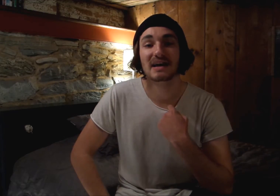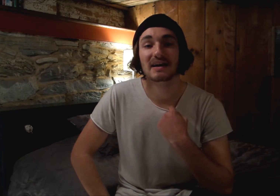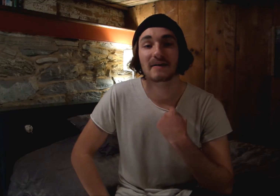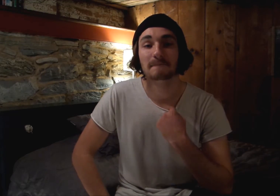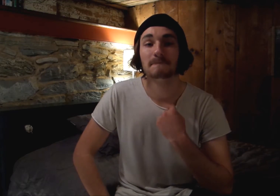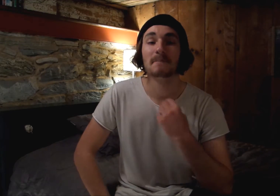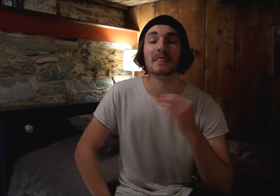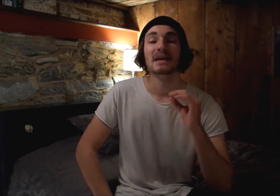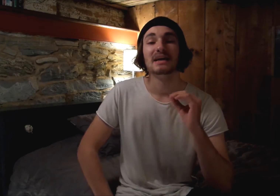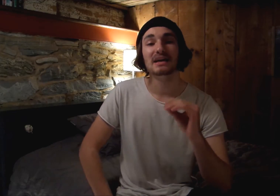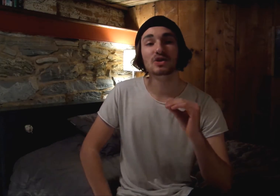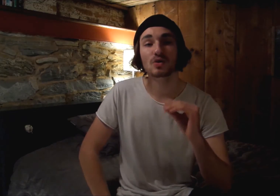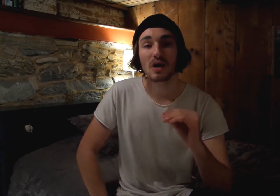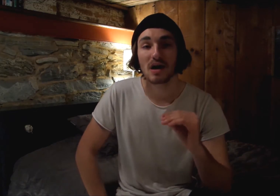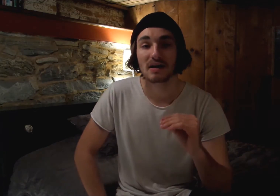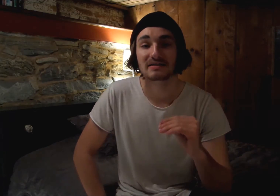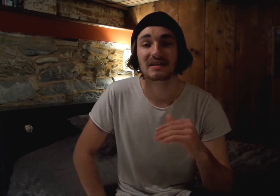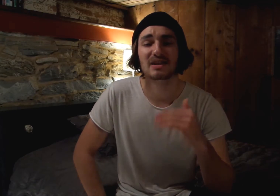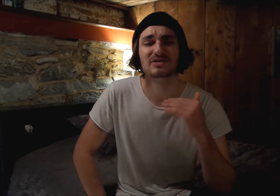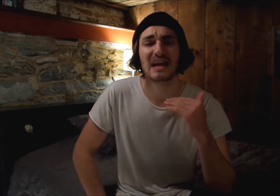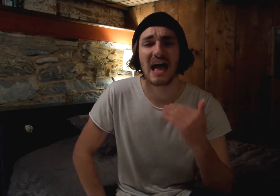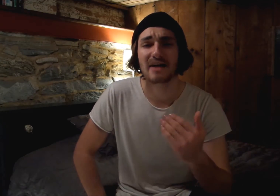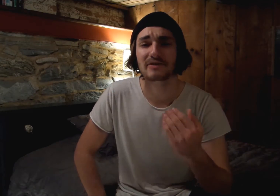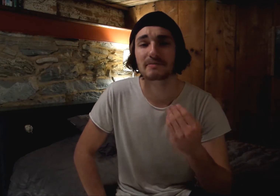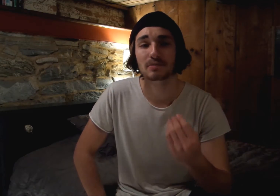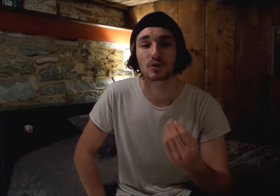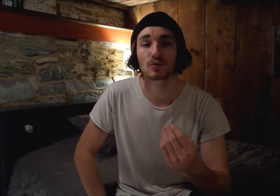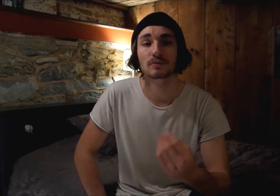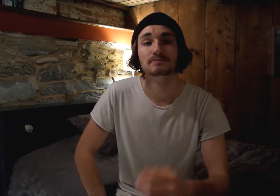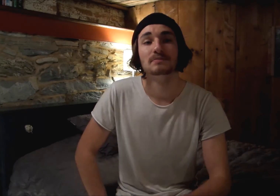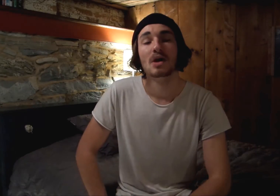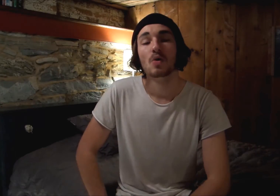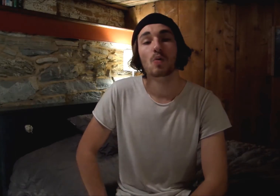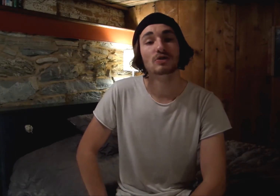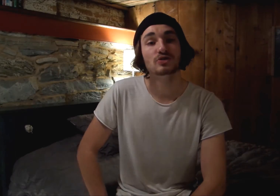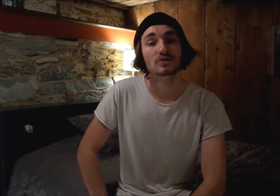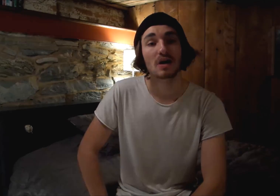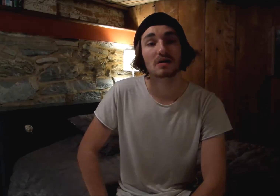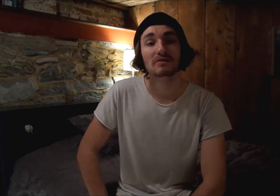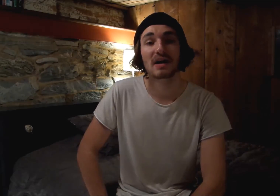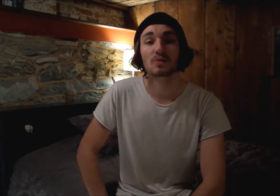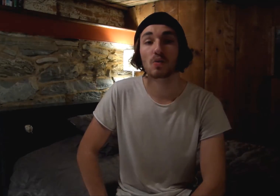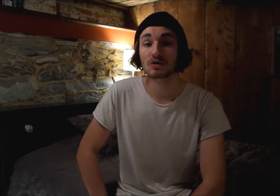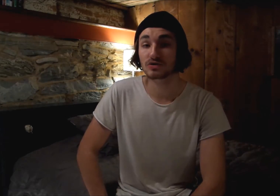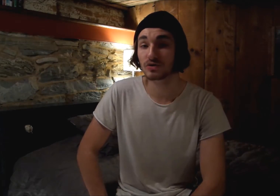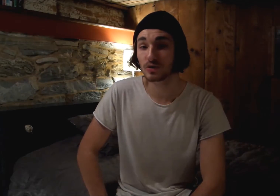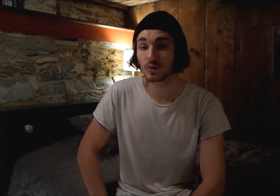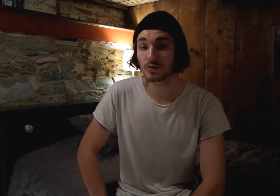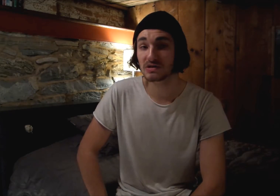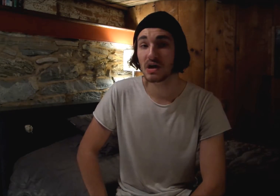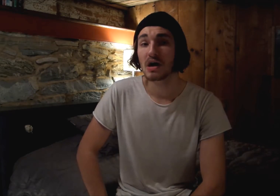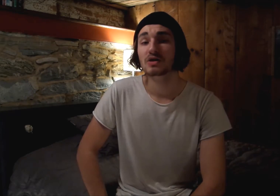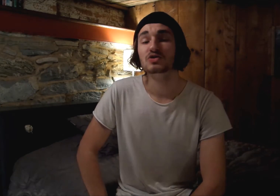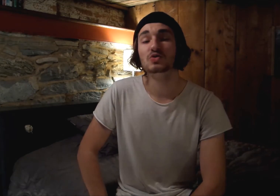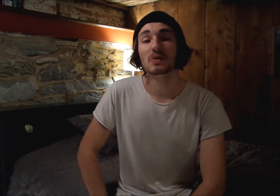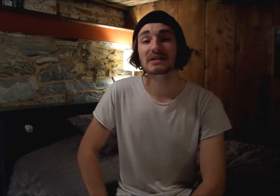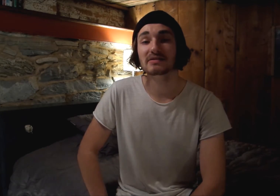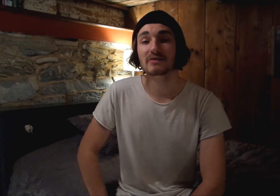say, "In your eyes there's a heavy blue, one to love and one to lose. Sweet